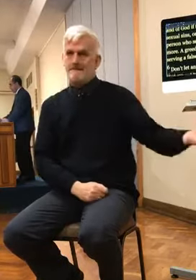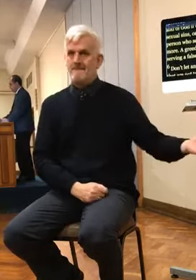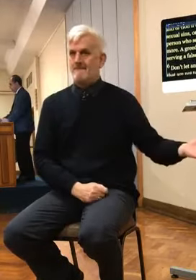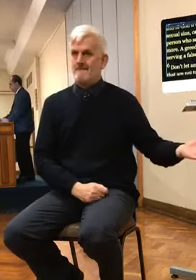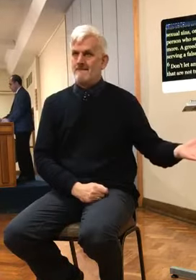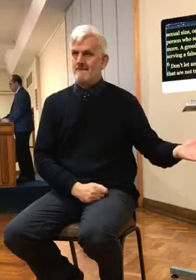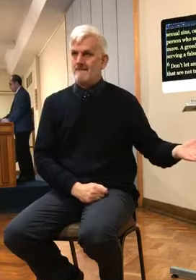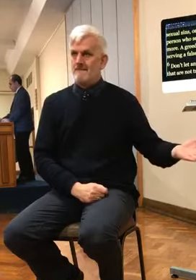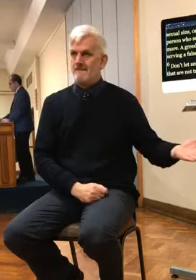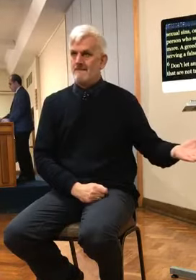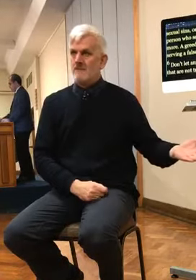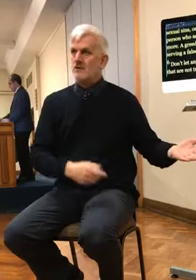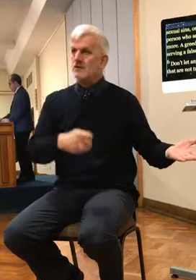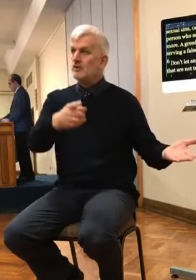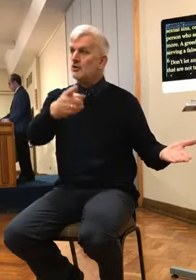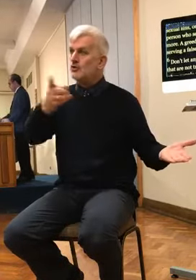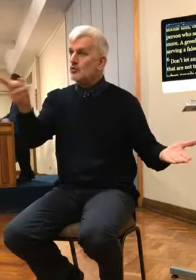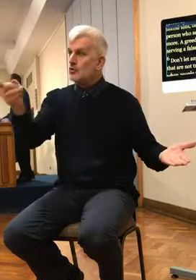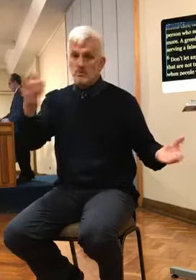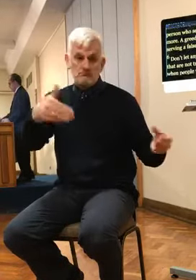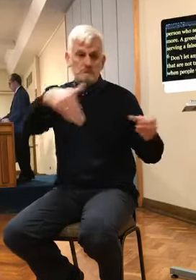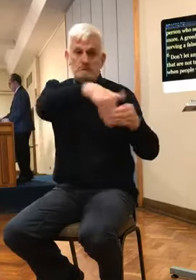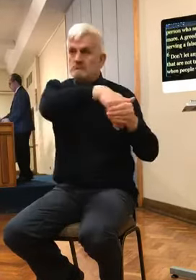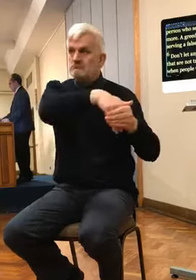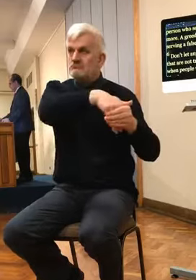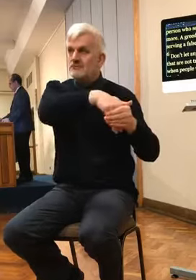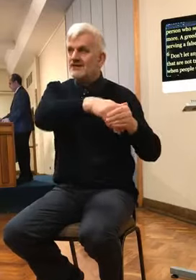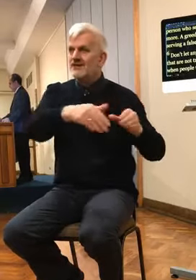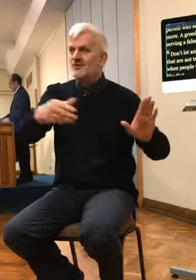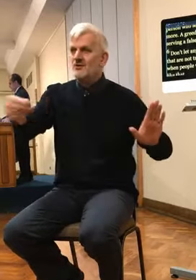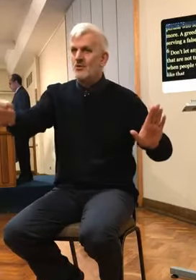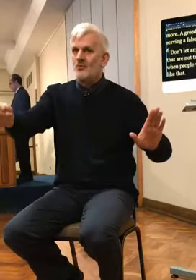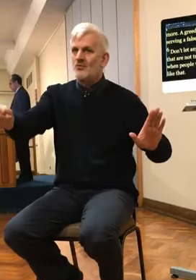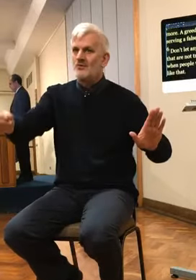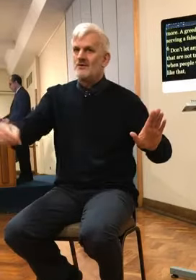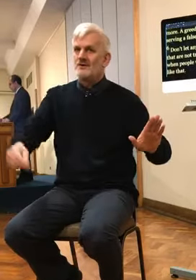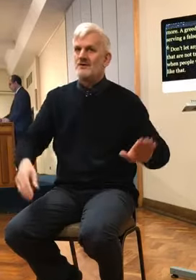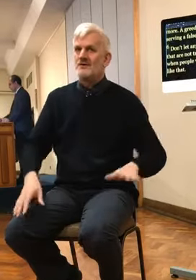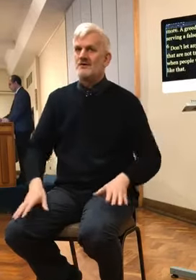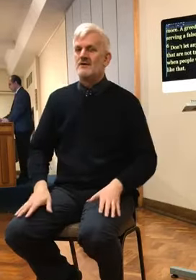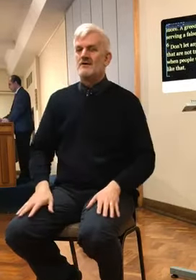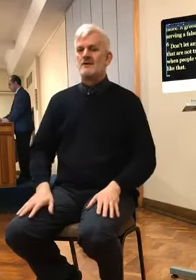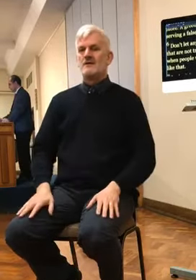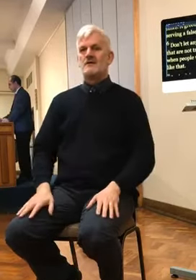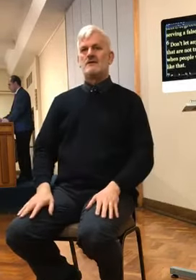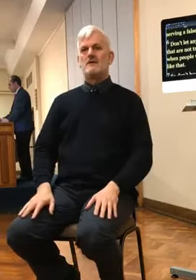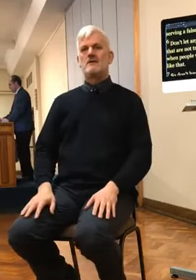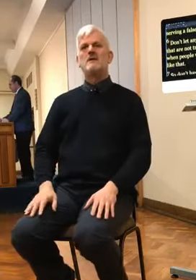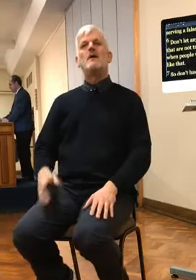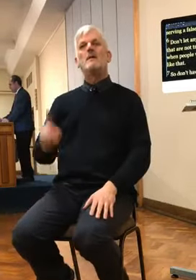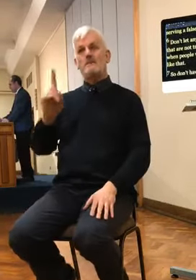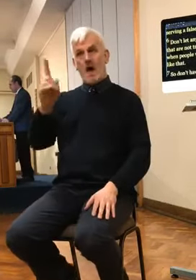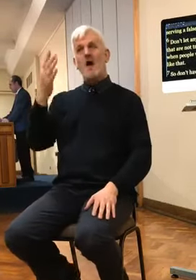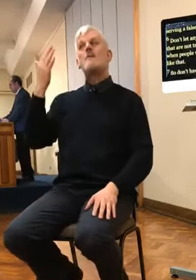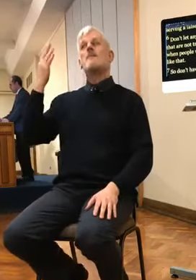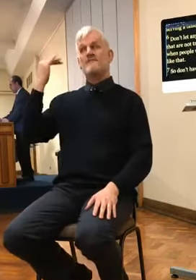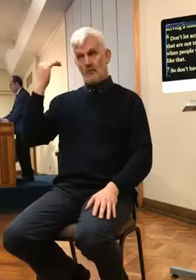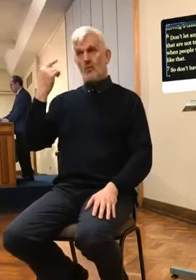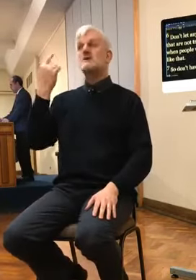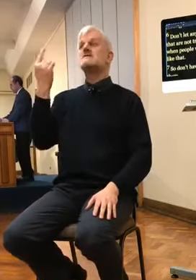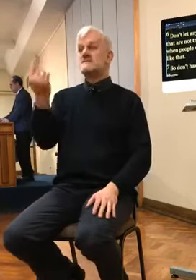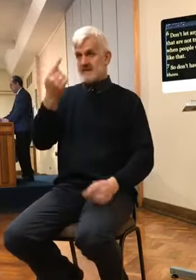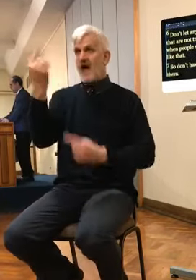Be not ye therefore partakers with them. For ye are sometimes darkness, but